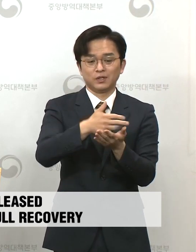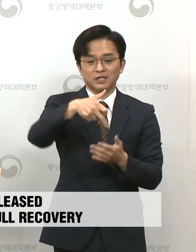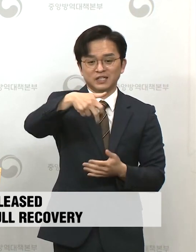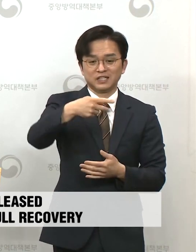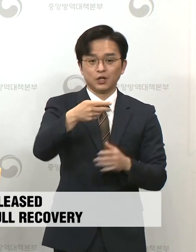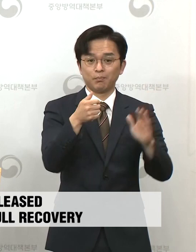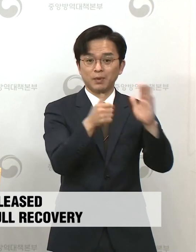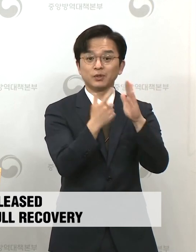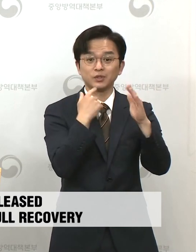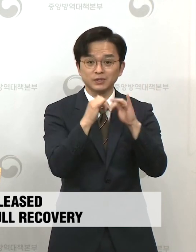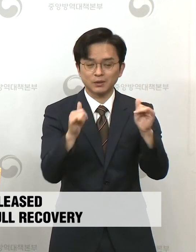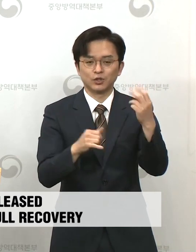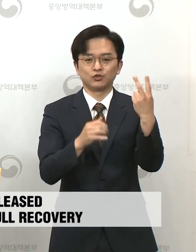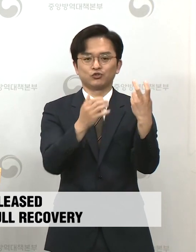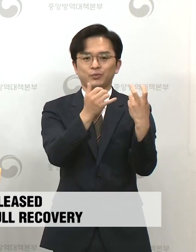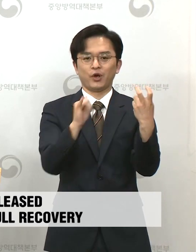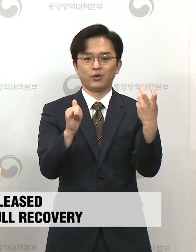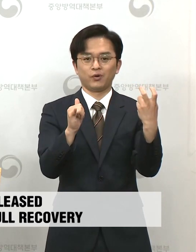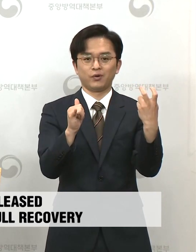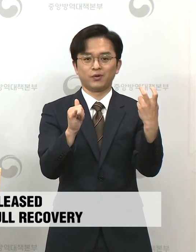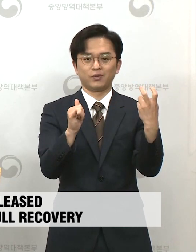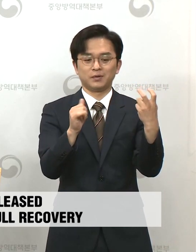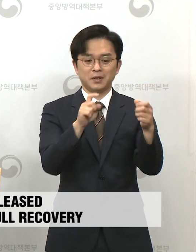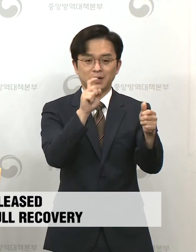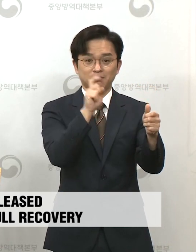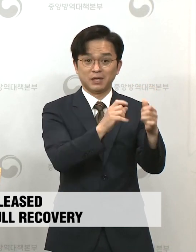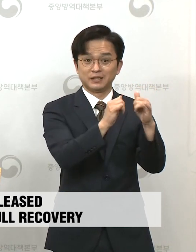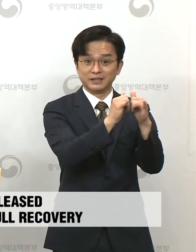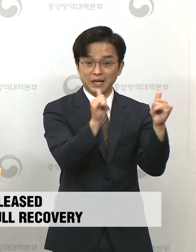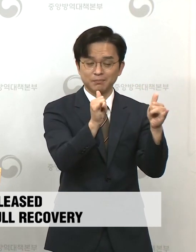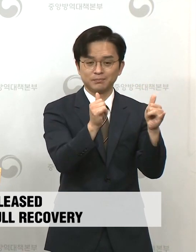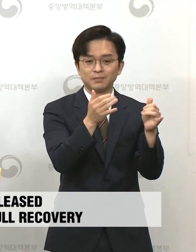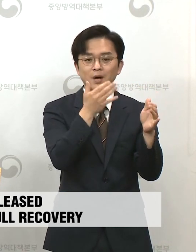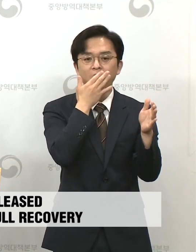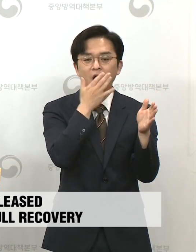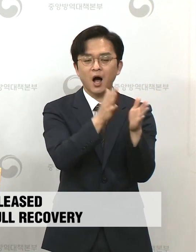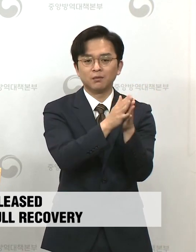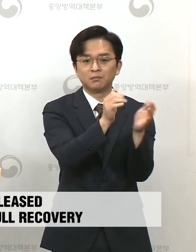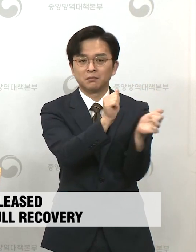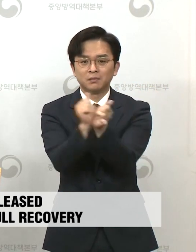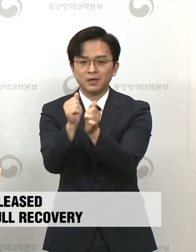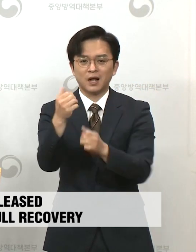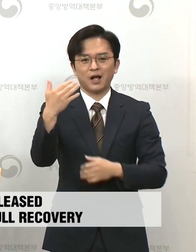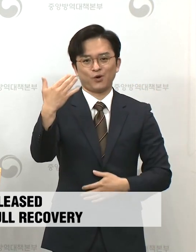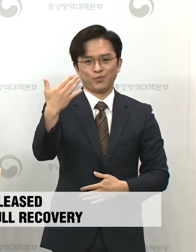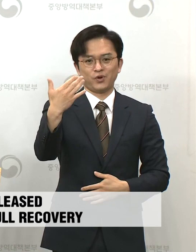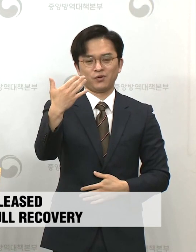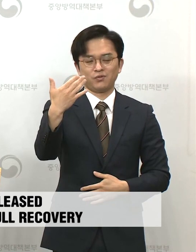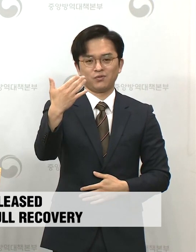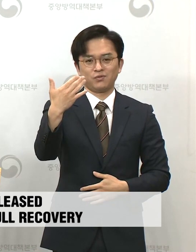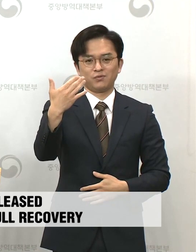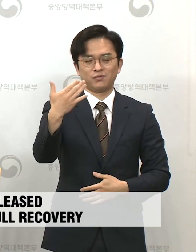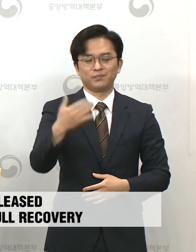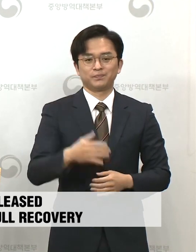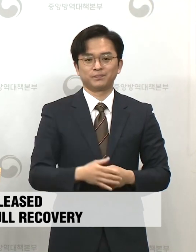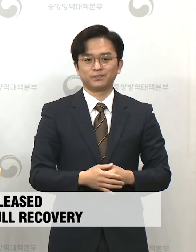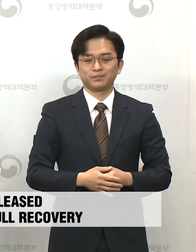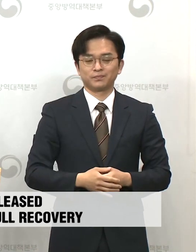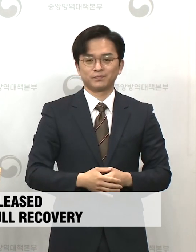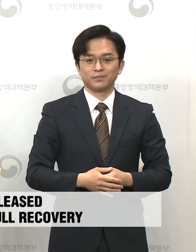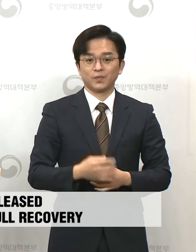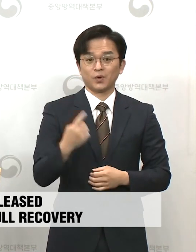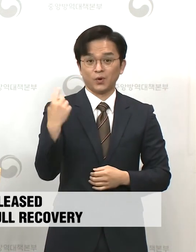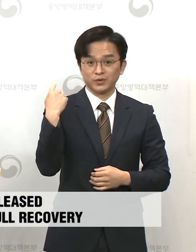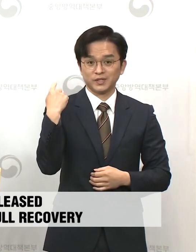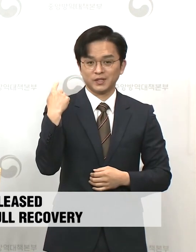And as for the Itaewon visitors, there were 20 people who were the visitors, and 9 were the